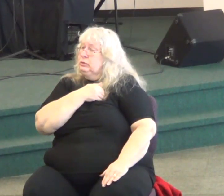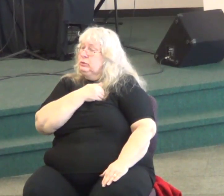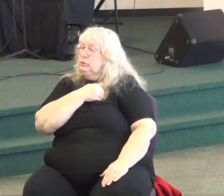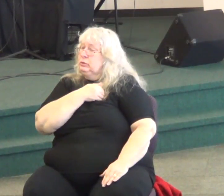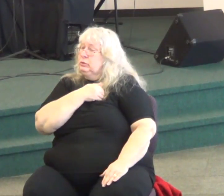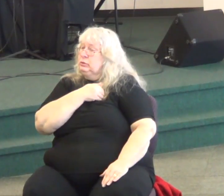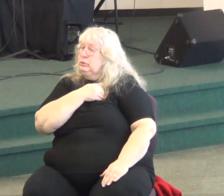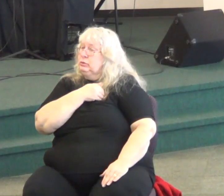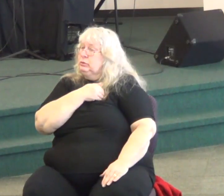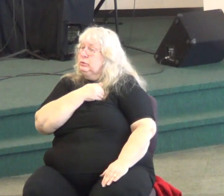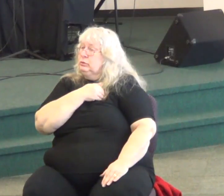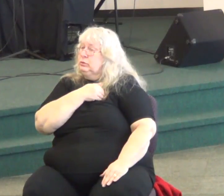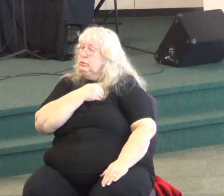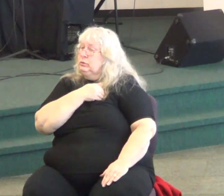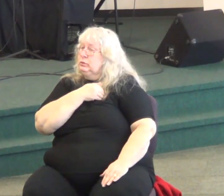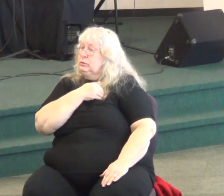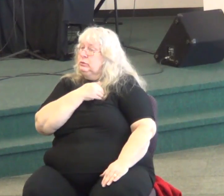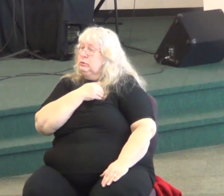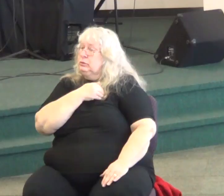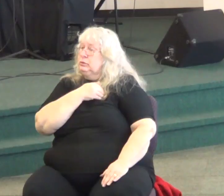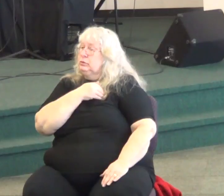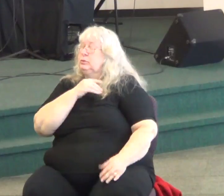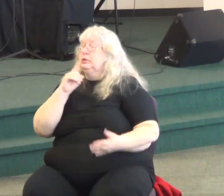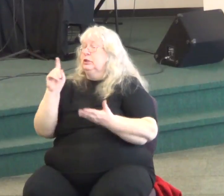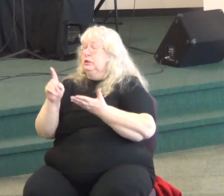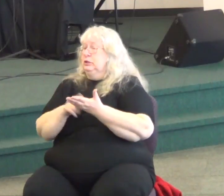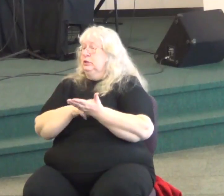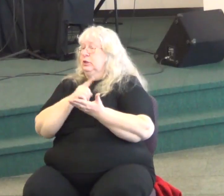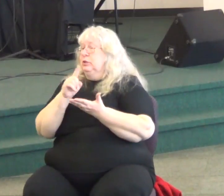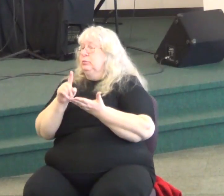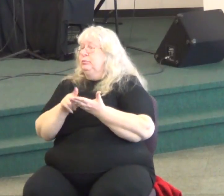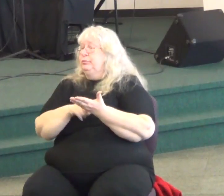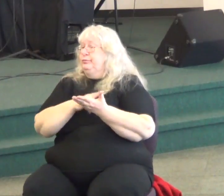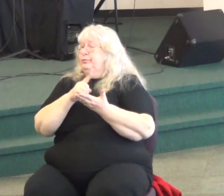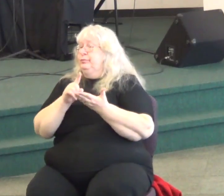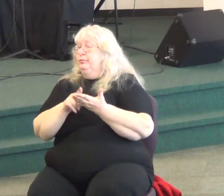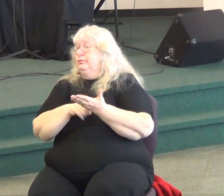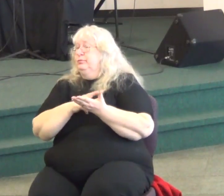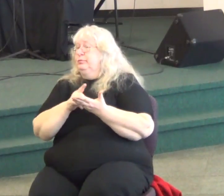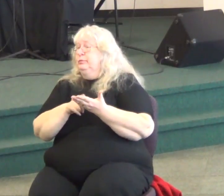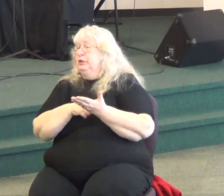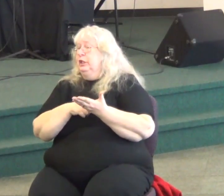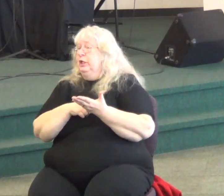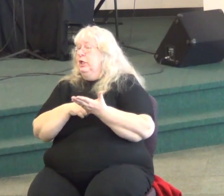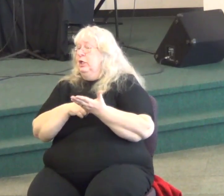cold, and sometimes he pours oil on